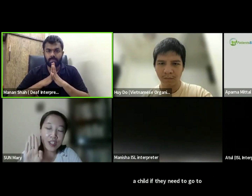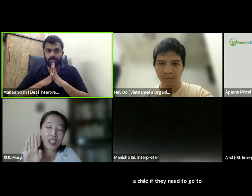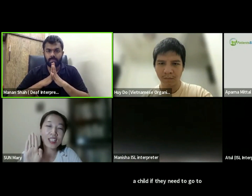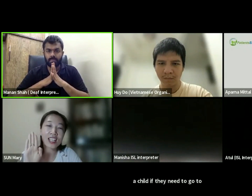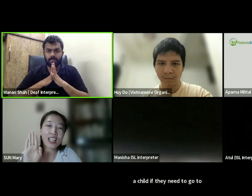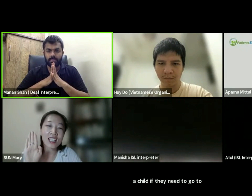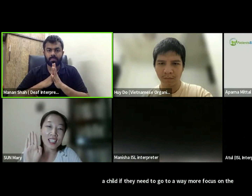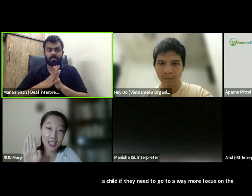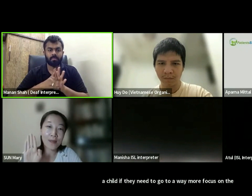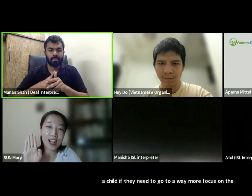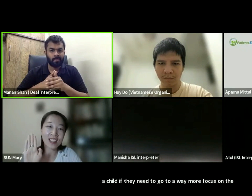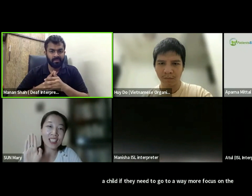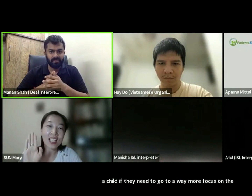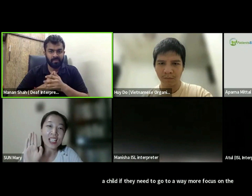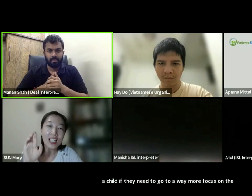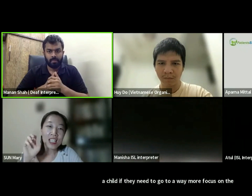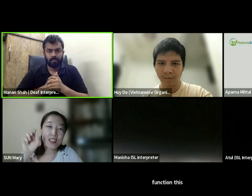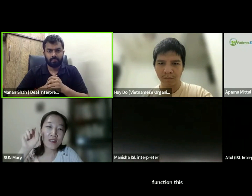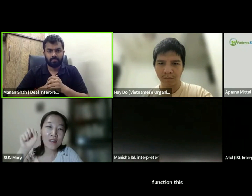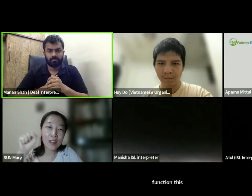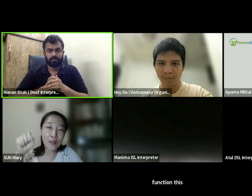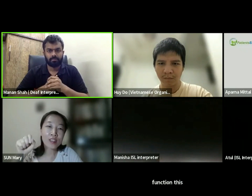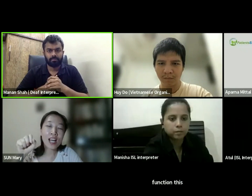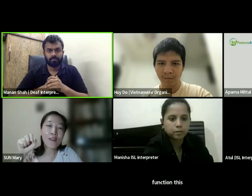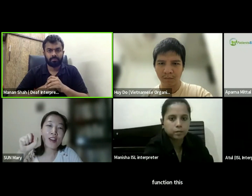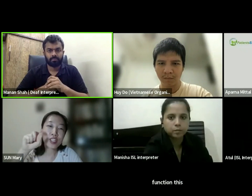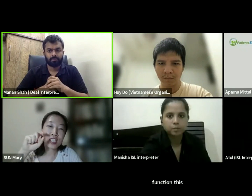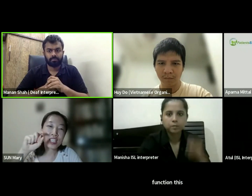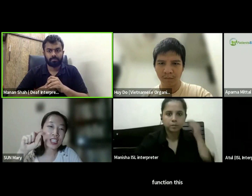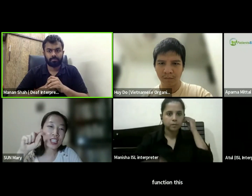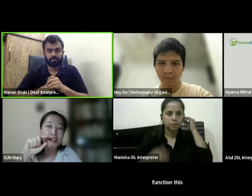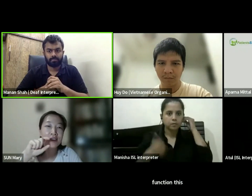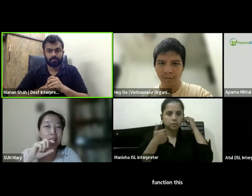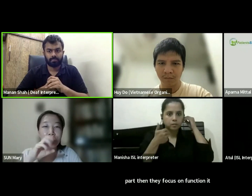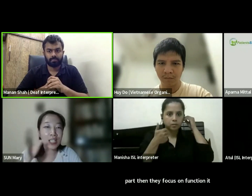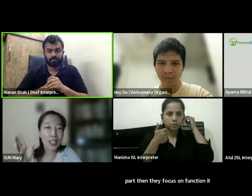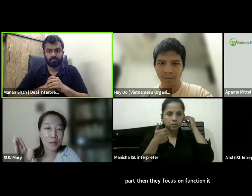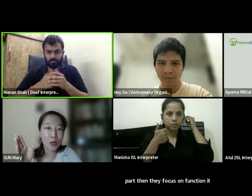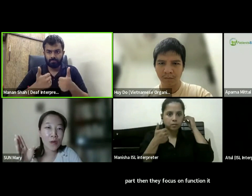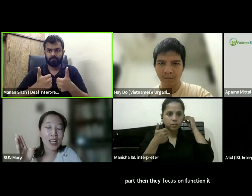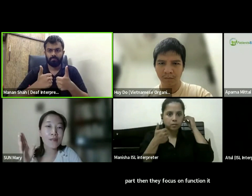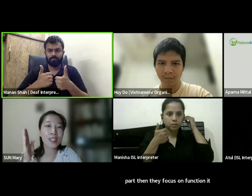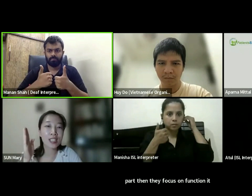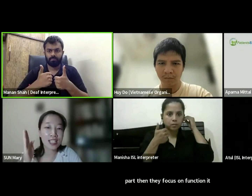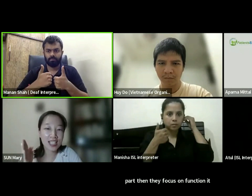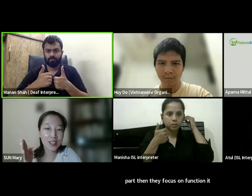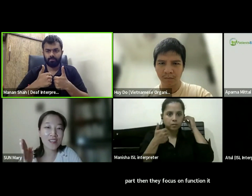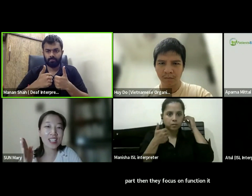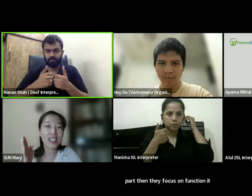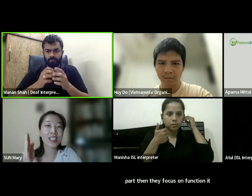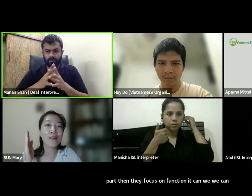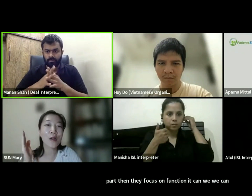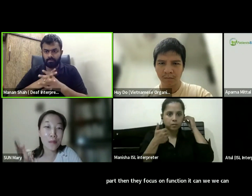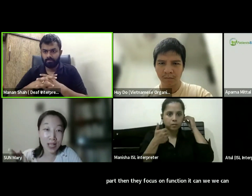the function, this part. When we focus on function, we can provide for this kind